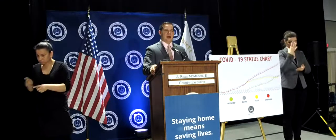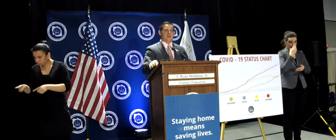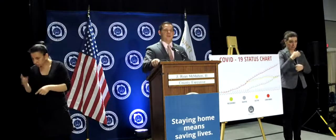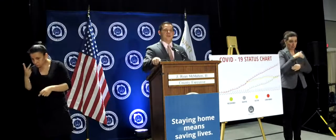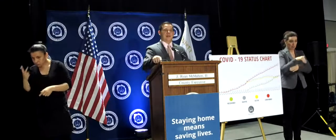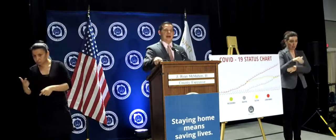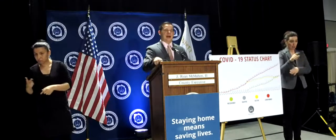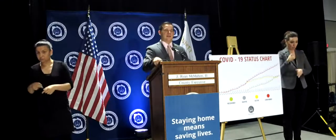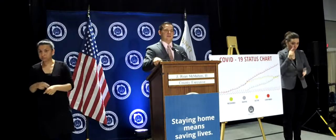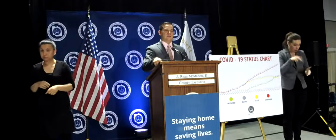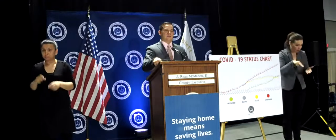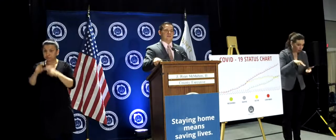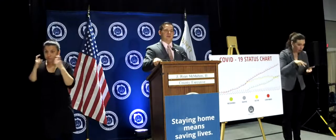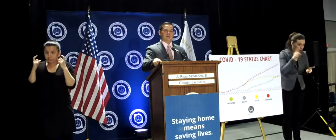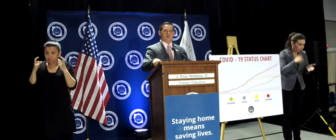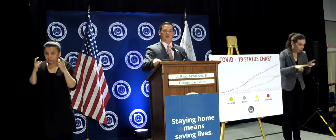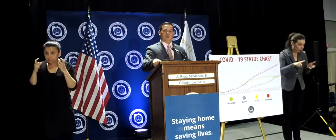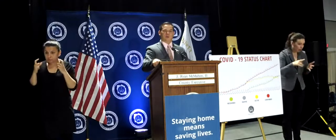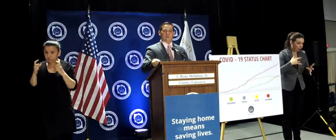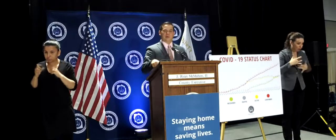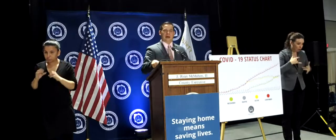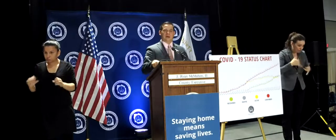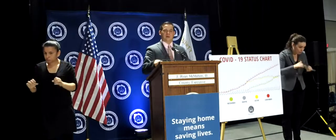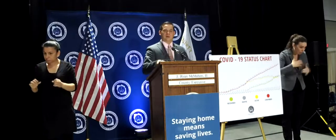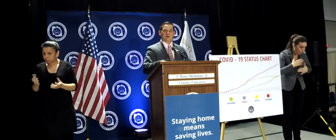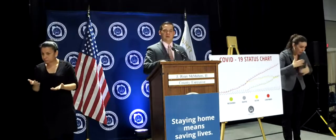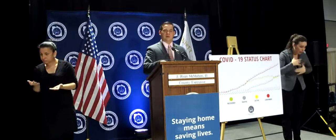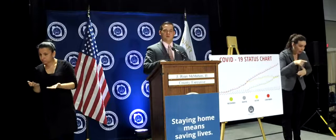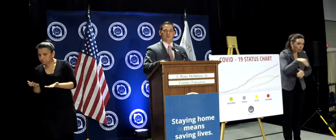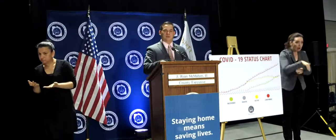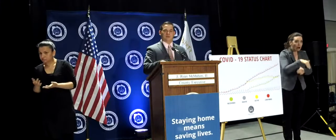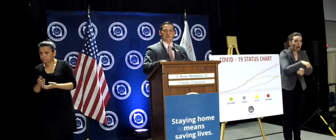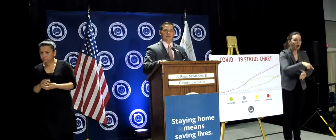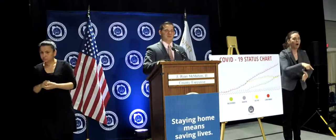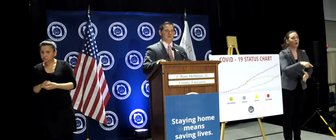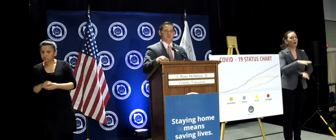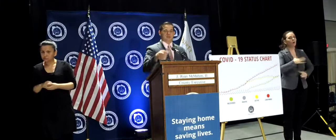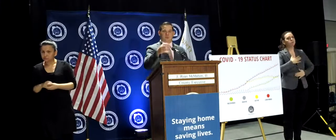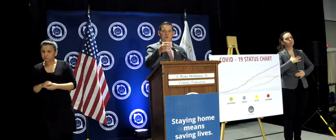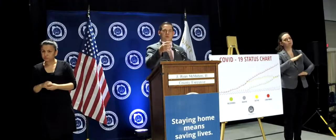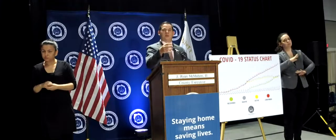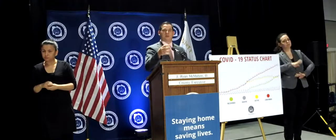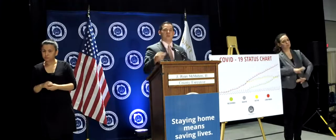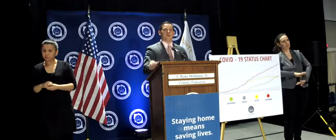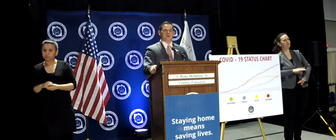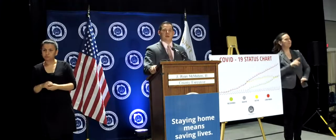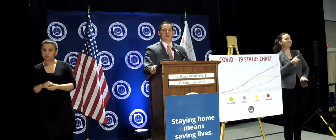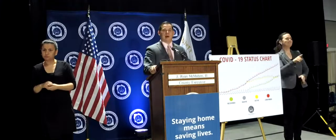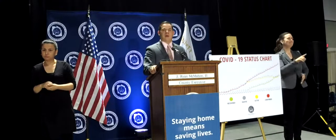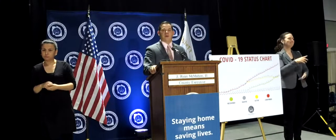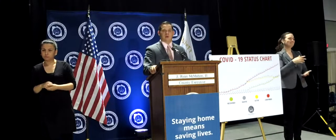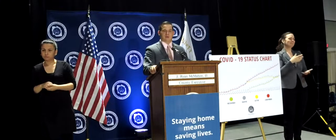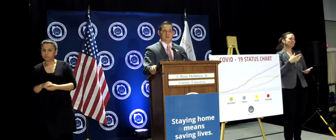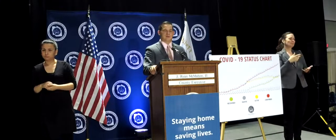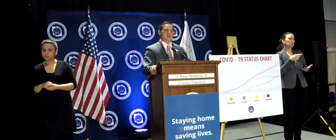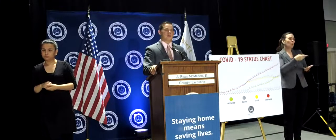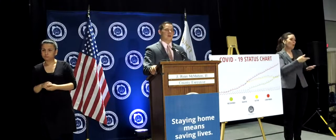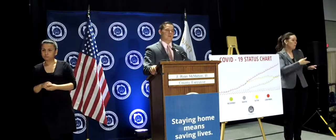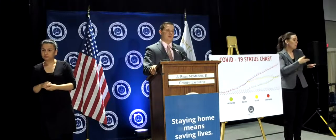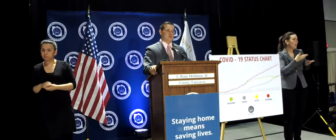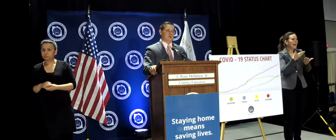you're probably not putting your toddler or infant in a situation where they're in these places right now